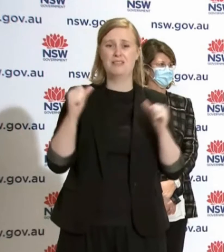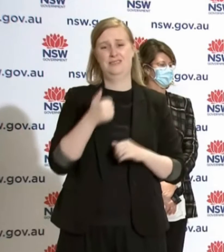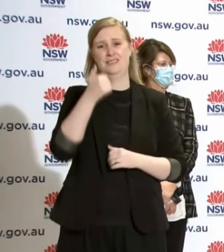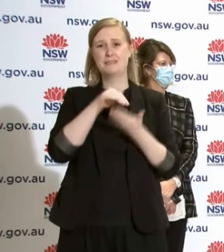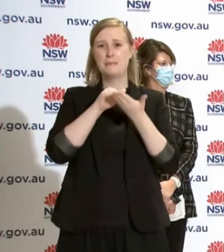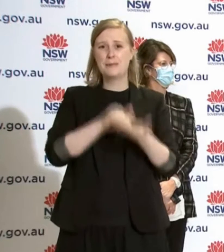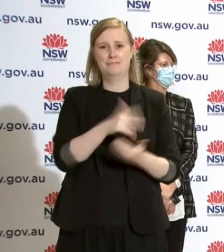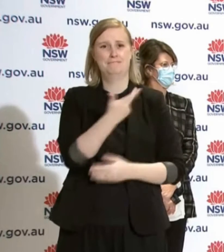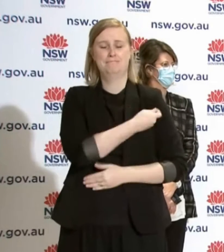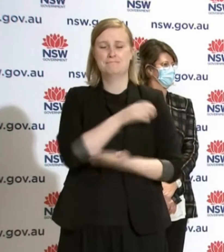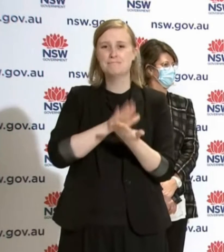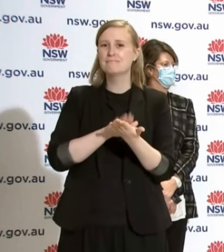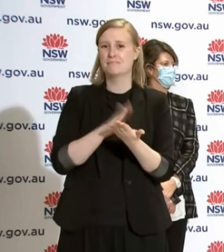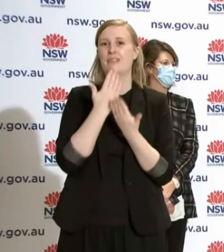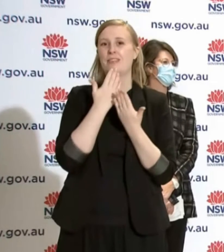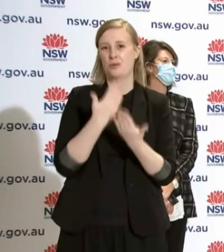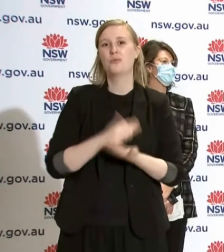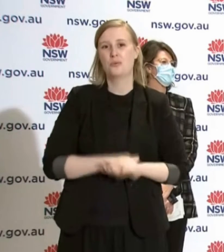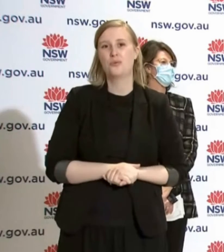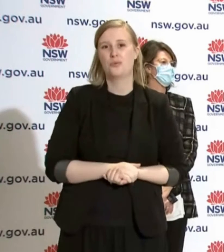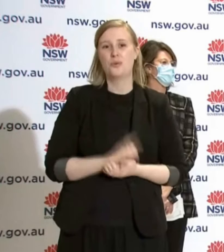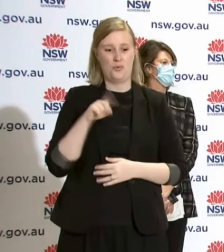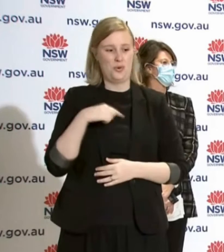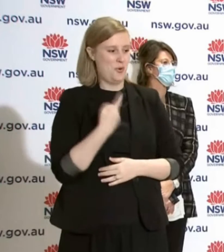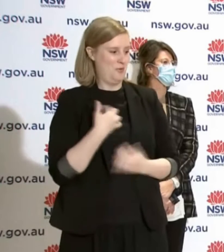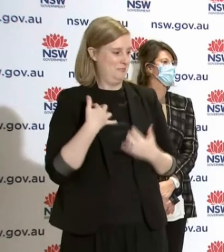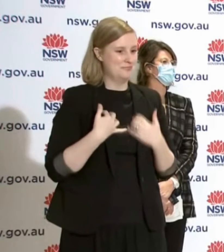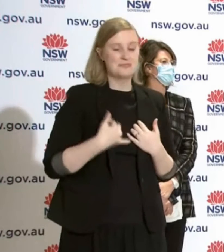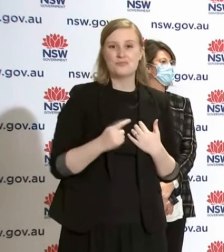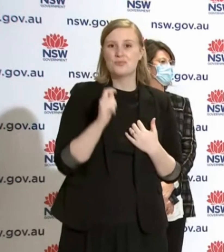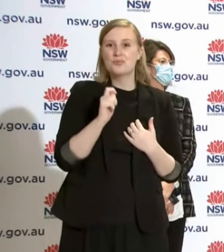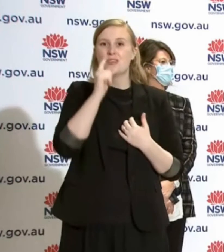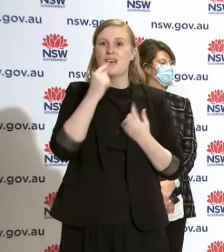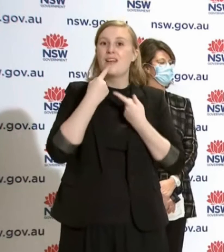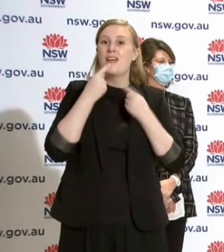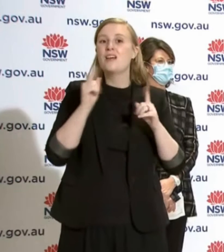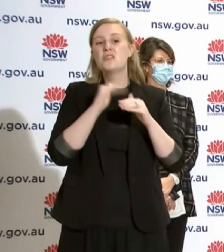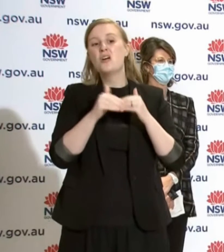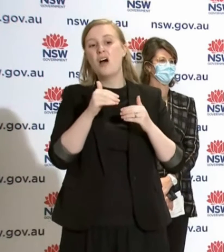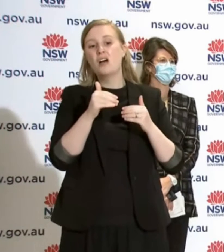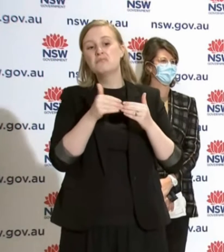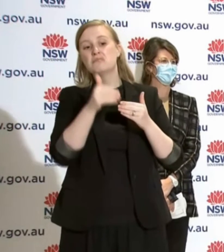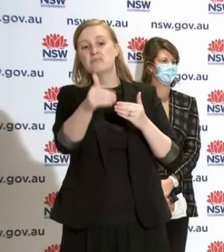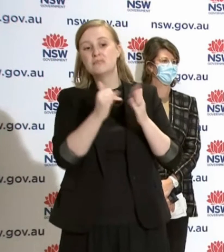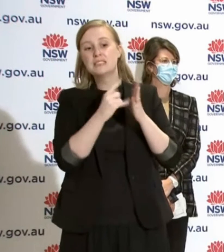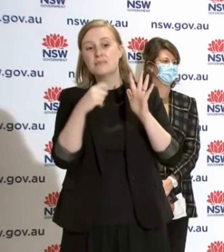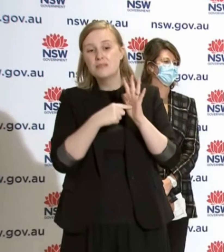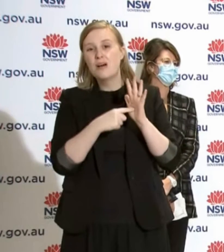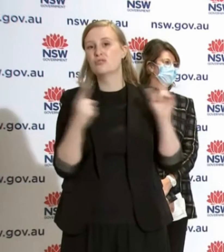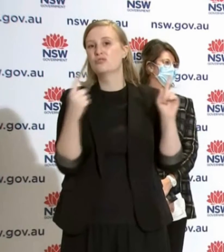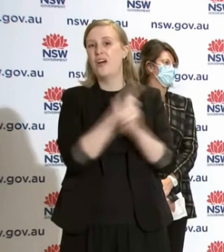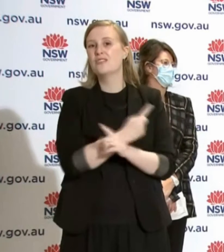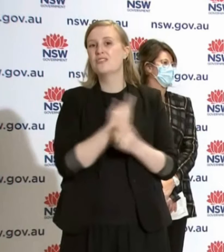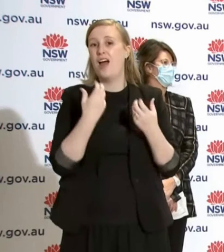and Dr. Chant, myself and the team will look forward to speaking about what you can do in September and October if you're fully vaccinated,